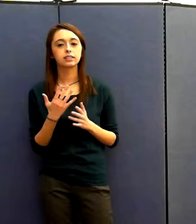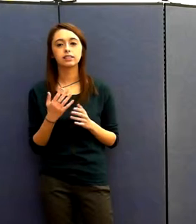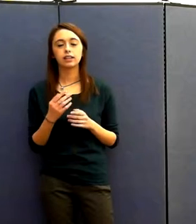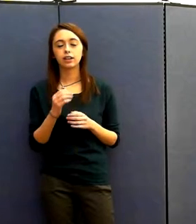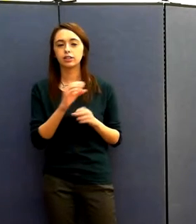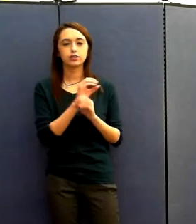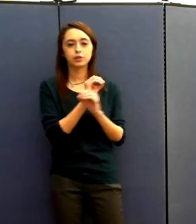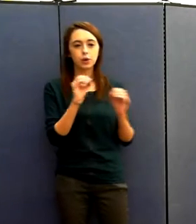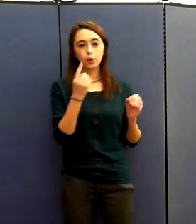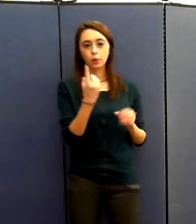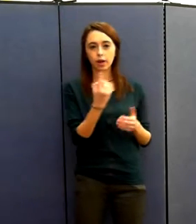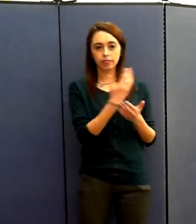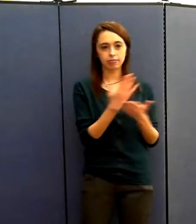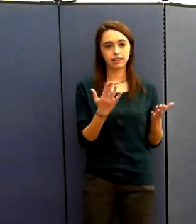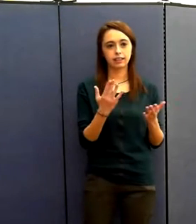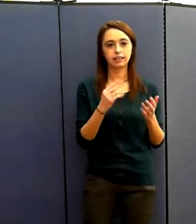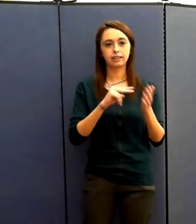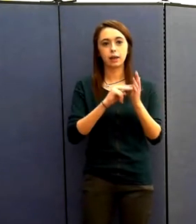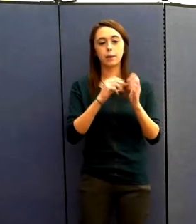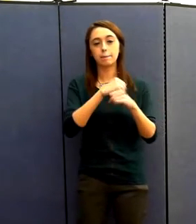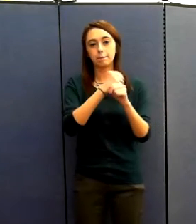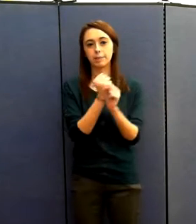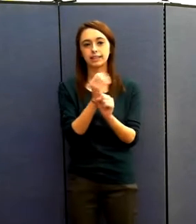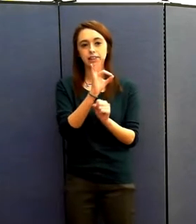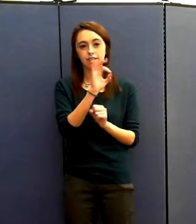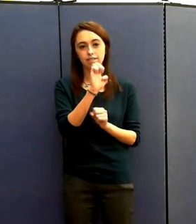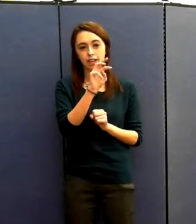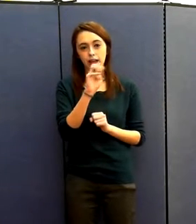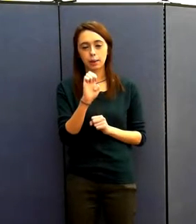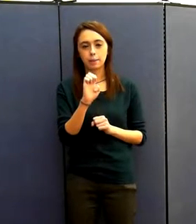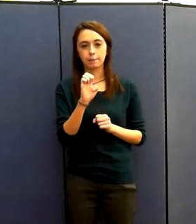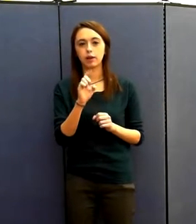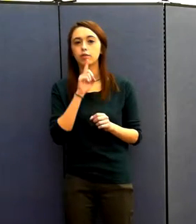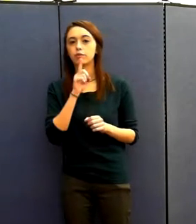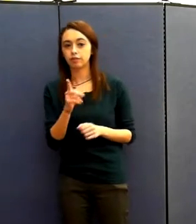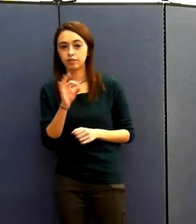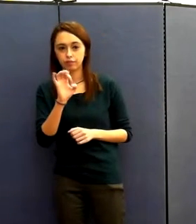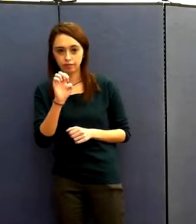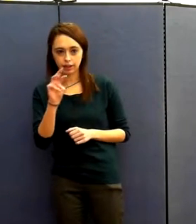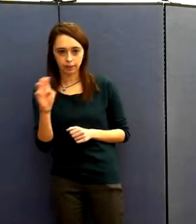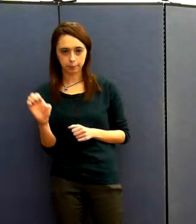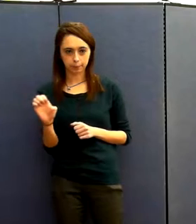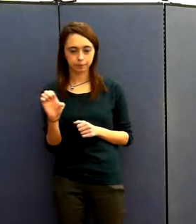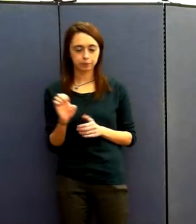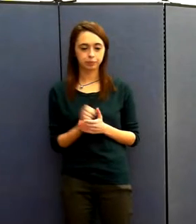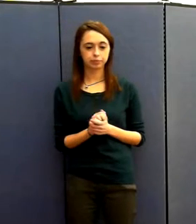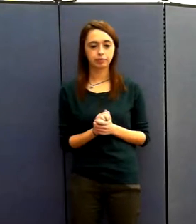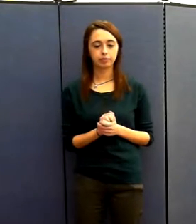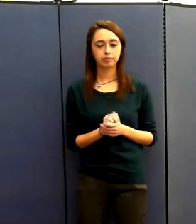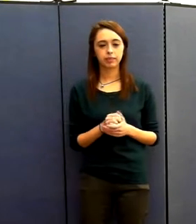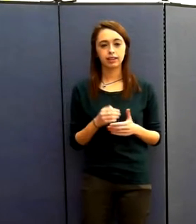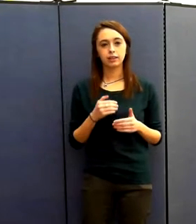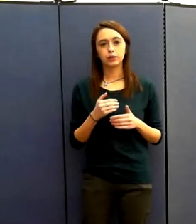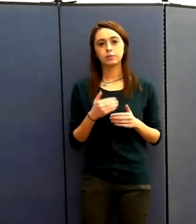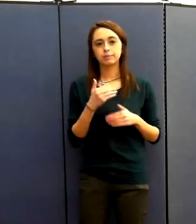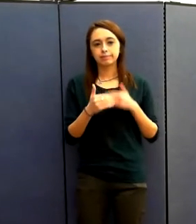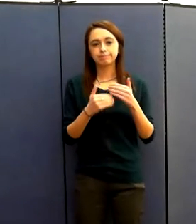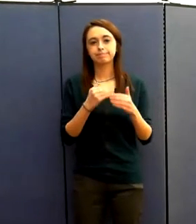makes femme a femme. And that's where this talk is going, and it's intended to problematize